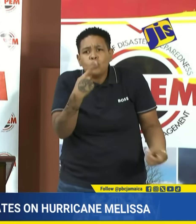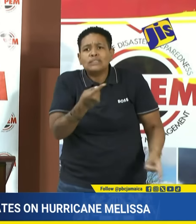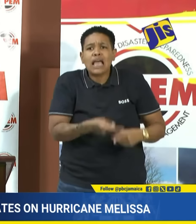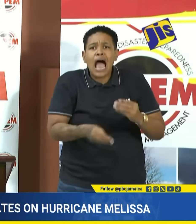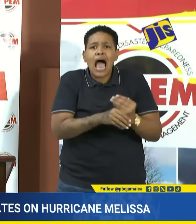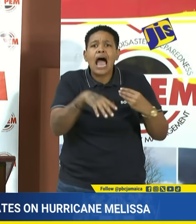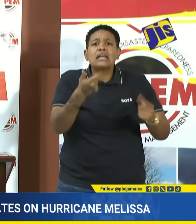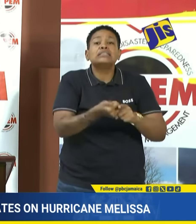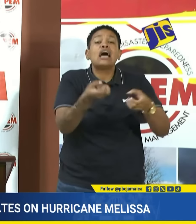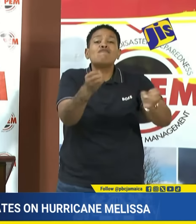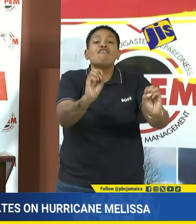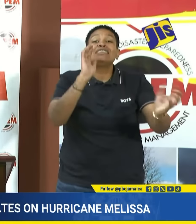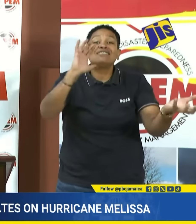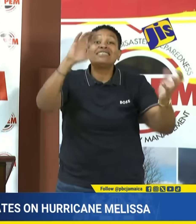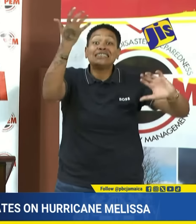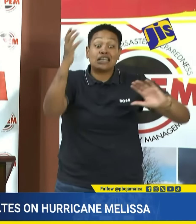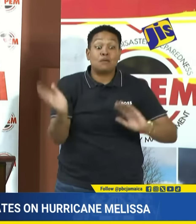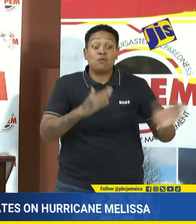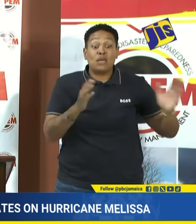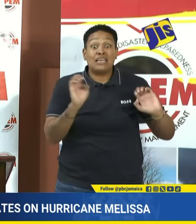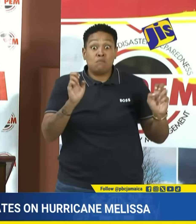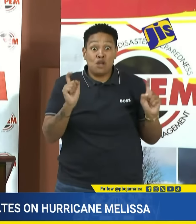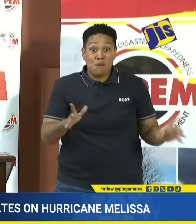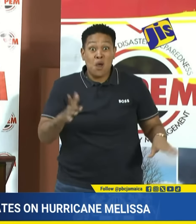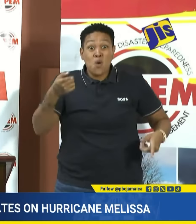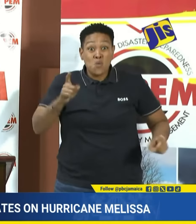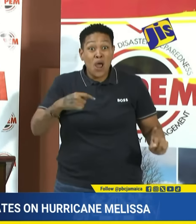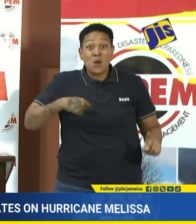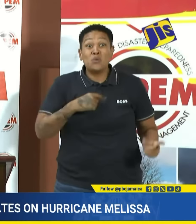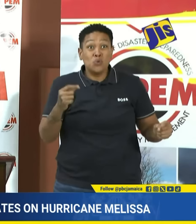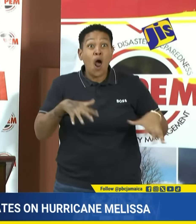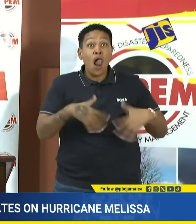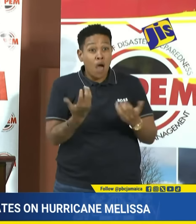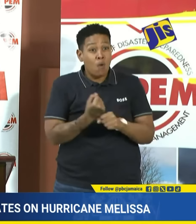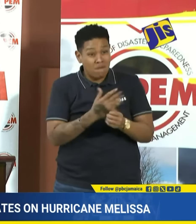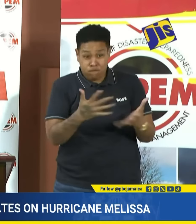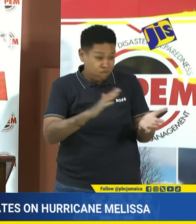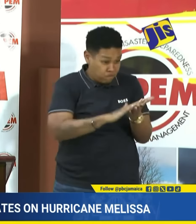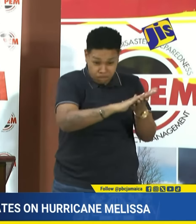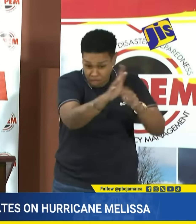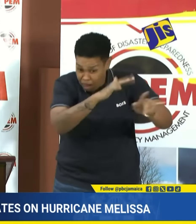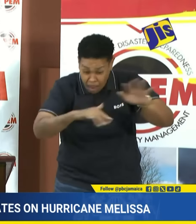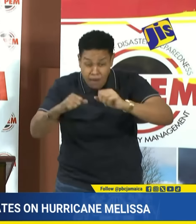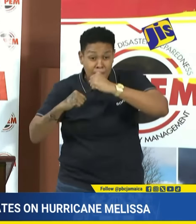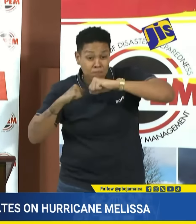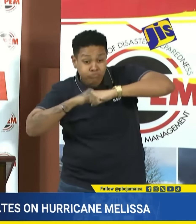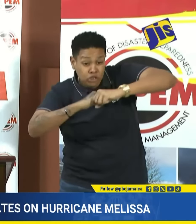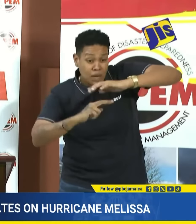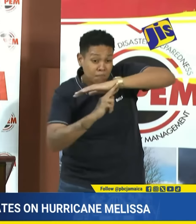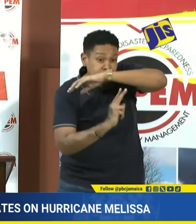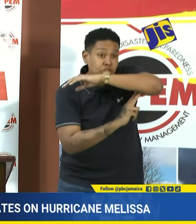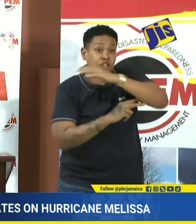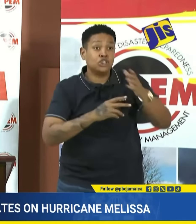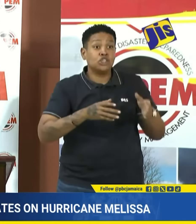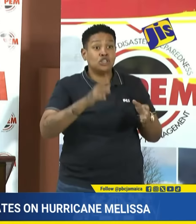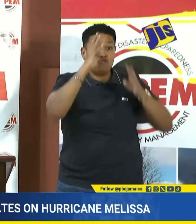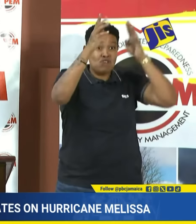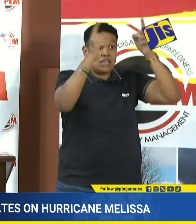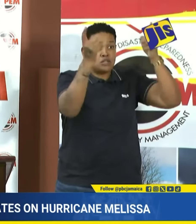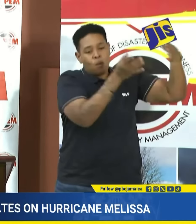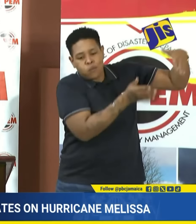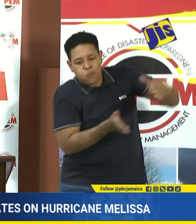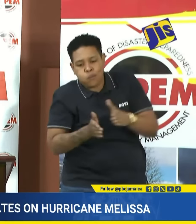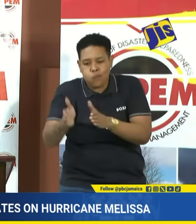the Office of Disaster Preparedness, because while we have done a lot of work and we've protected the bridge and have created a channel for the water